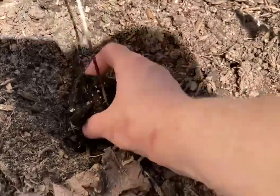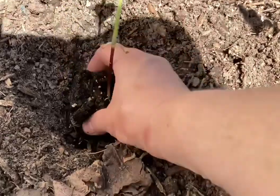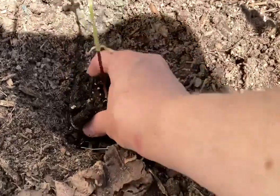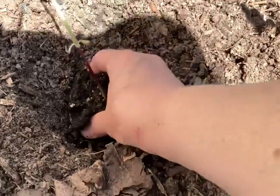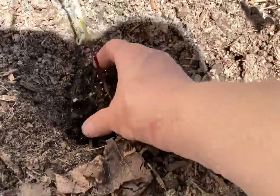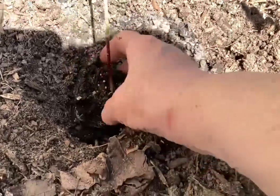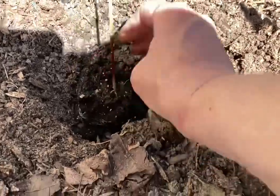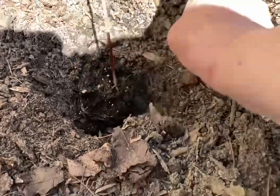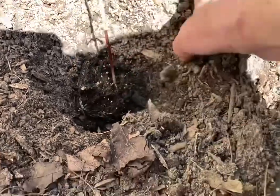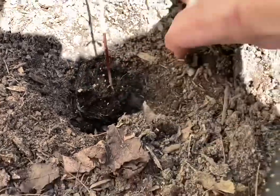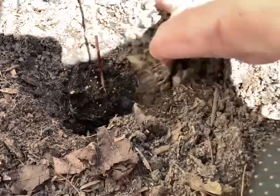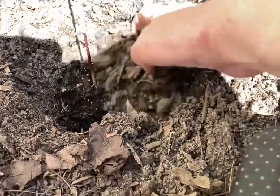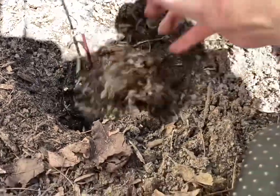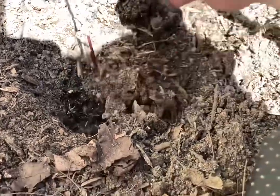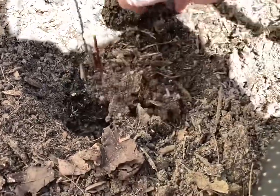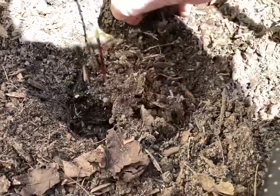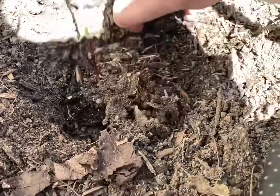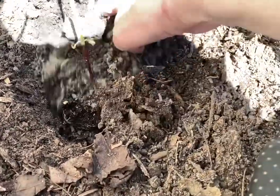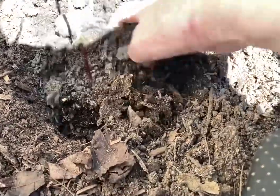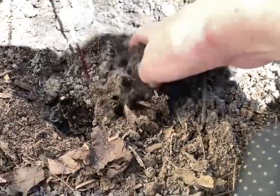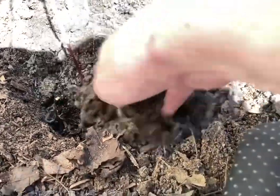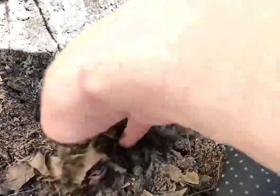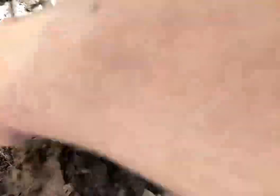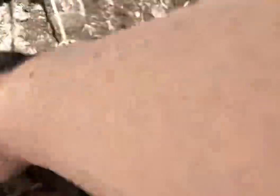garage holds in the heat.